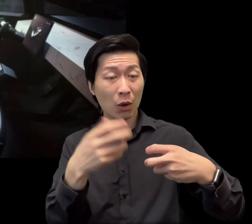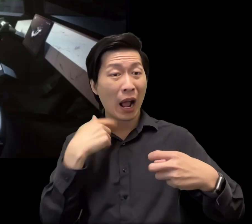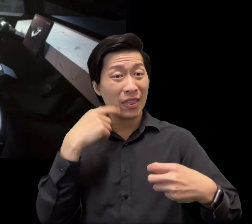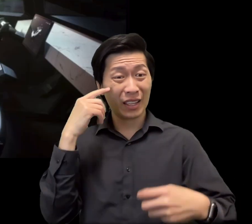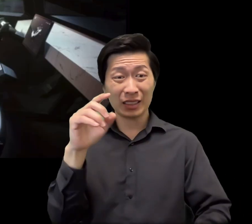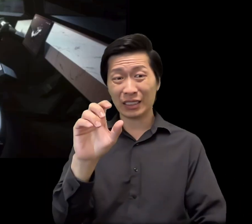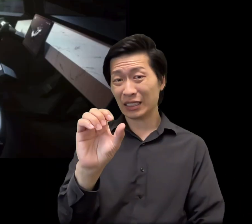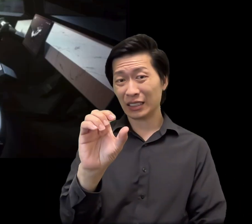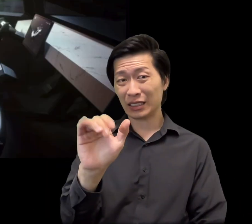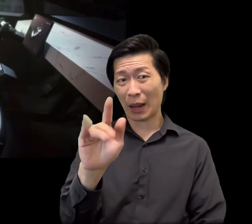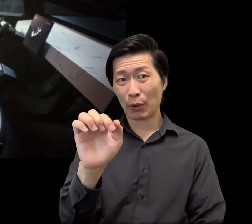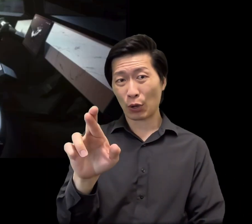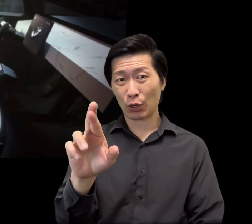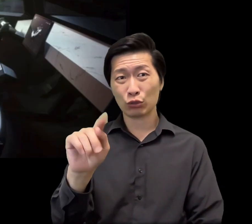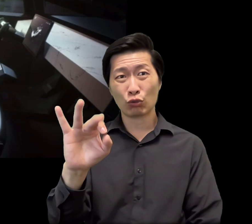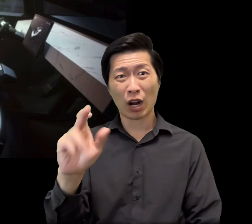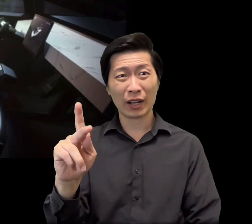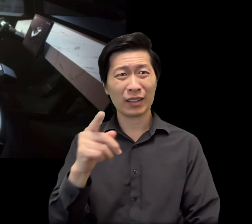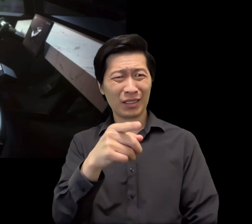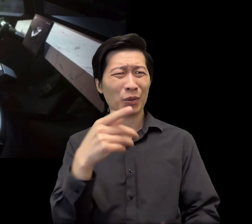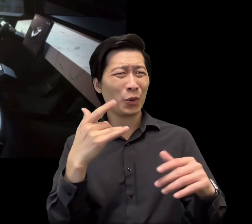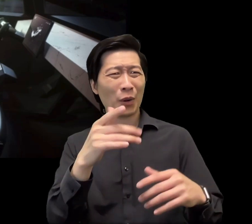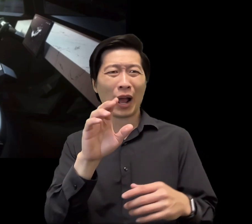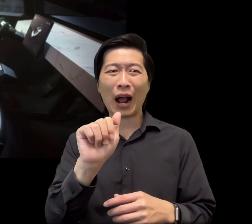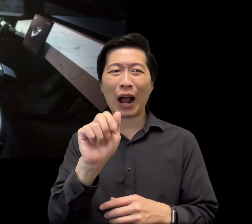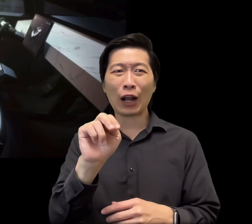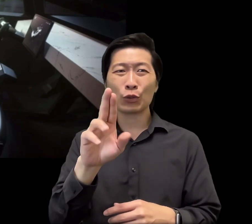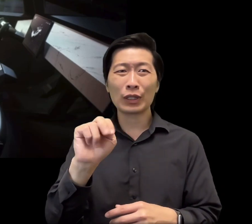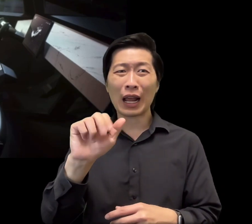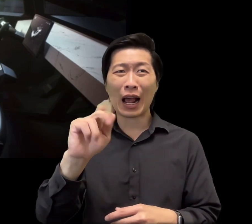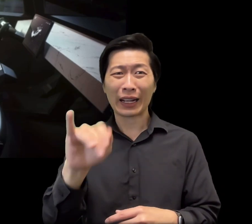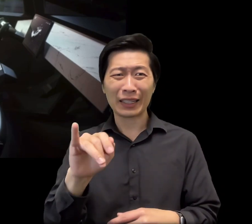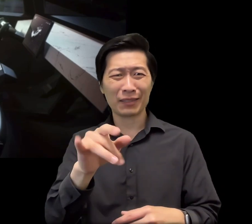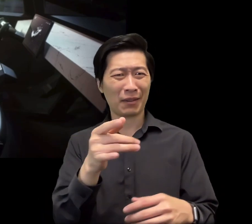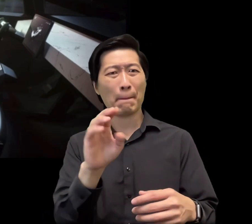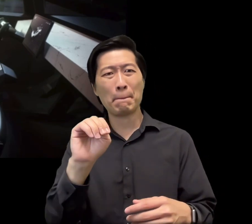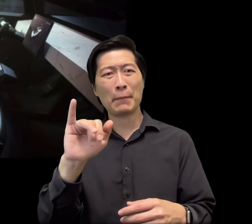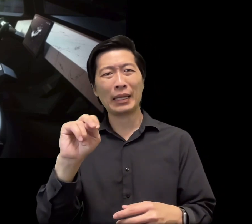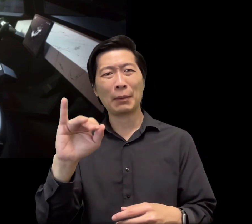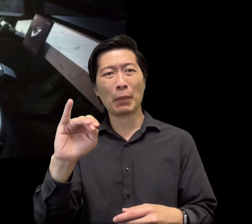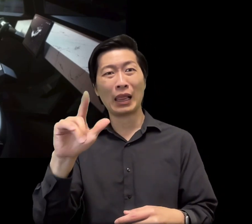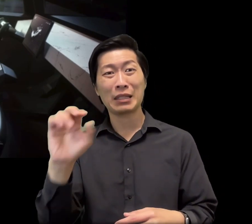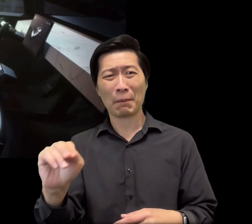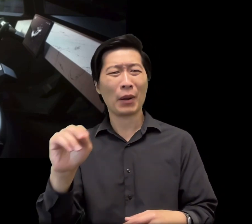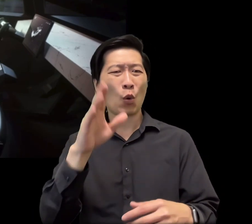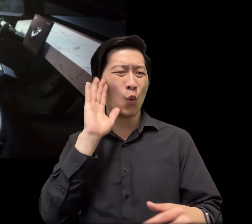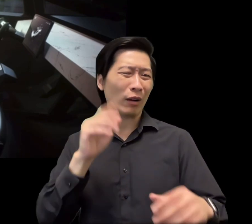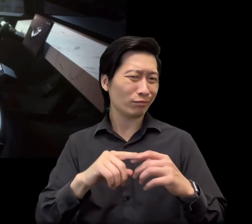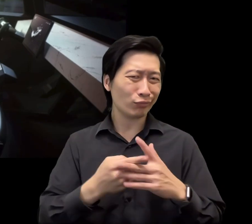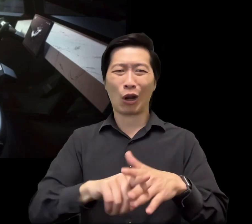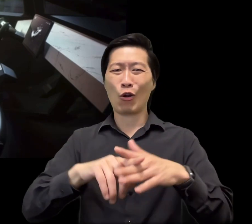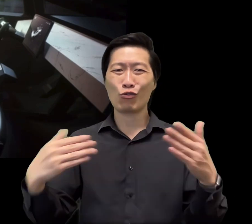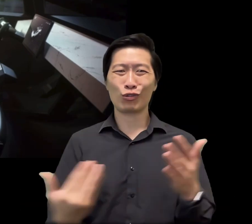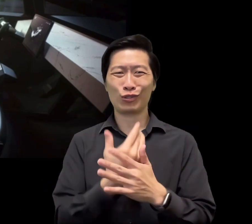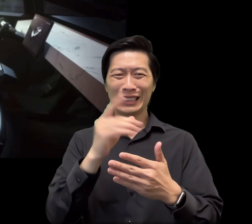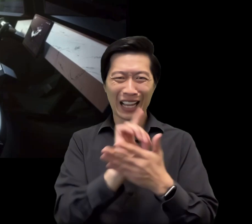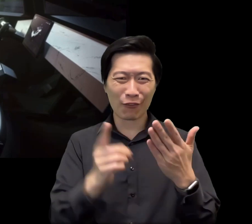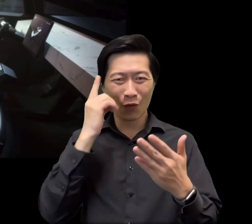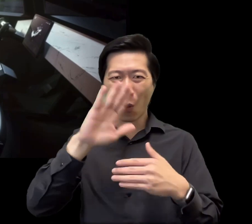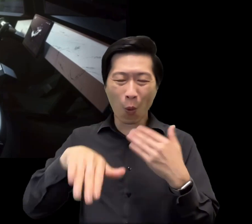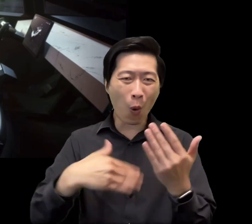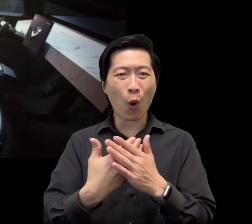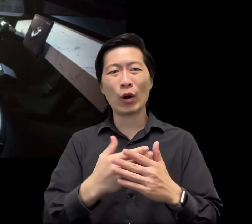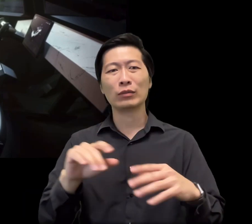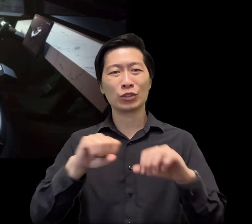think the Cybertruck's going to change everything. Anunaki minimalism. It's going to usher in a whole like new era of design for society. And that's such a